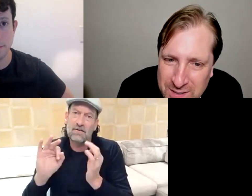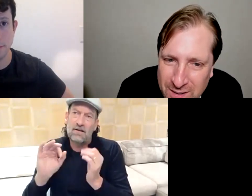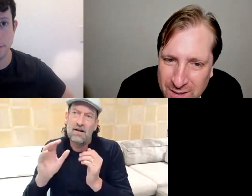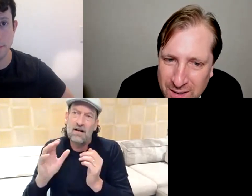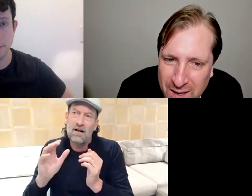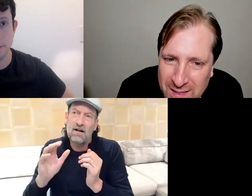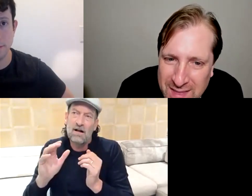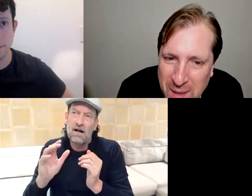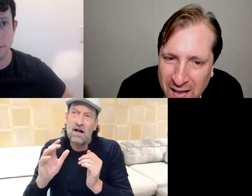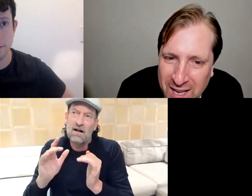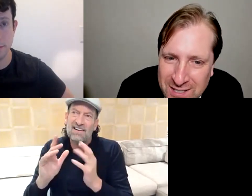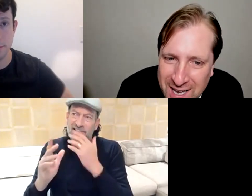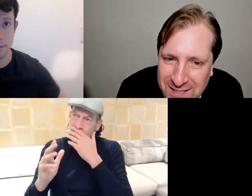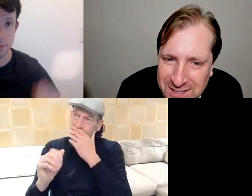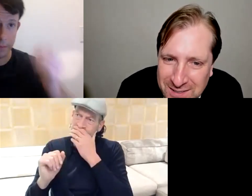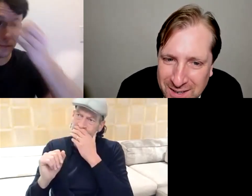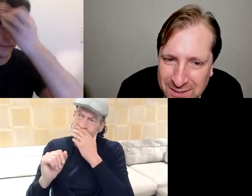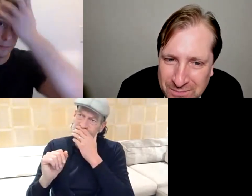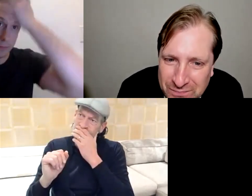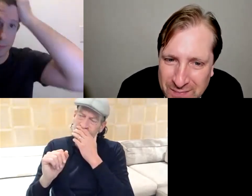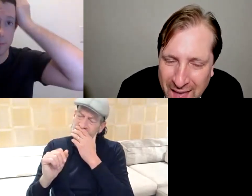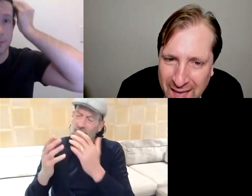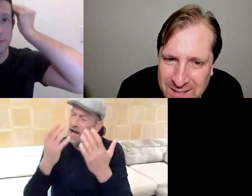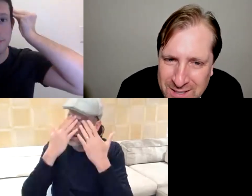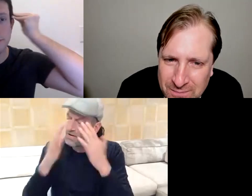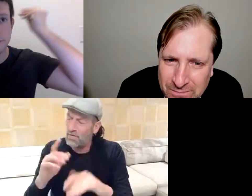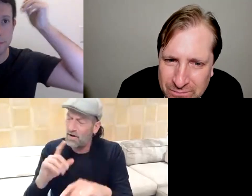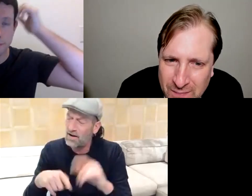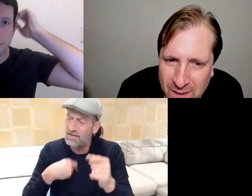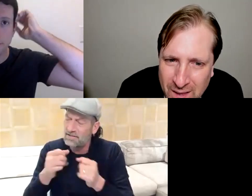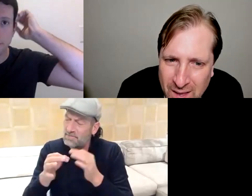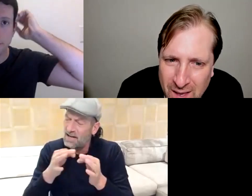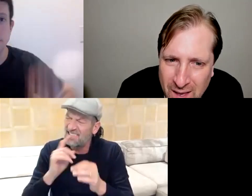stops, they make eye contact. And